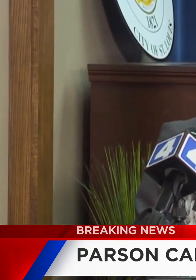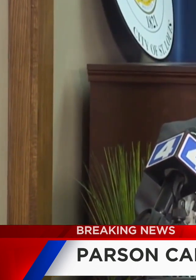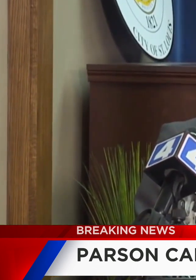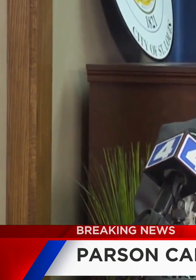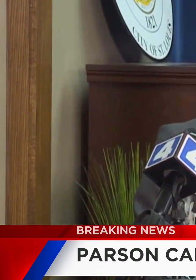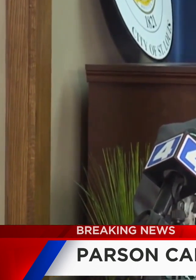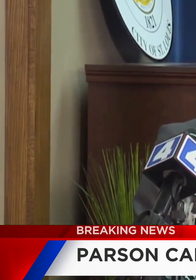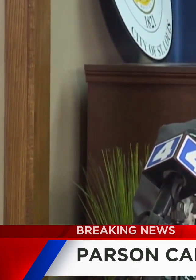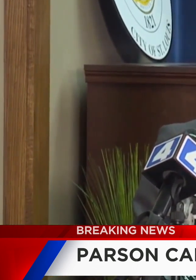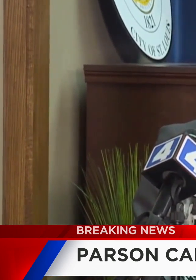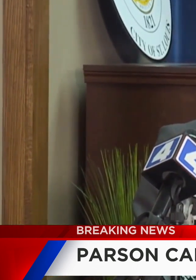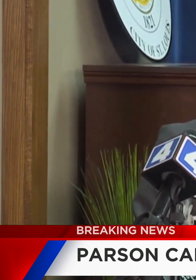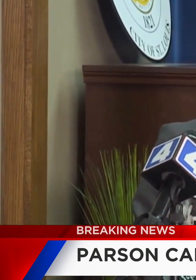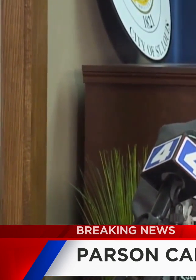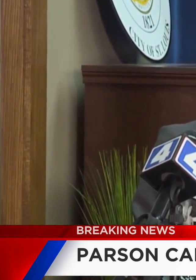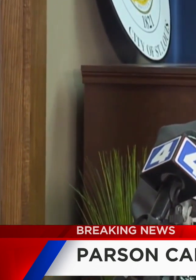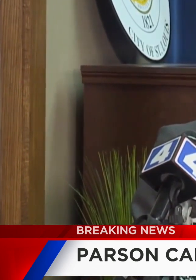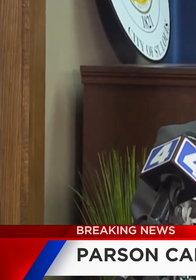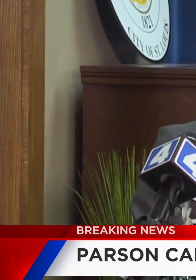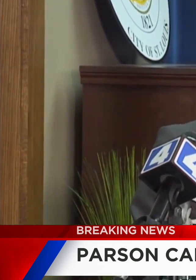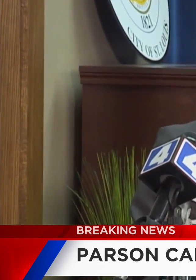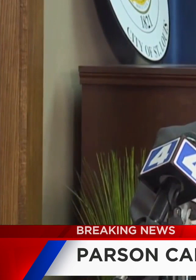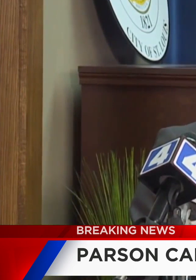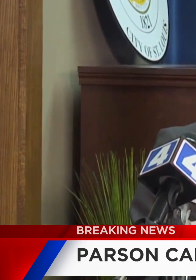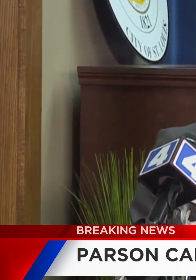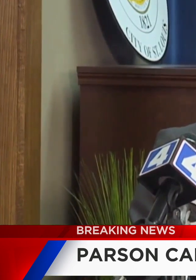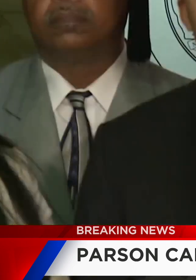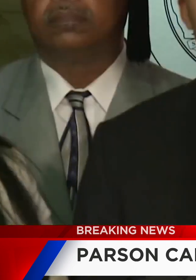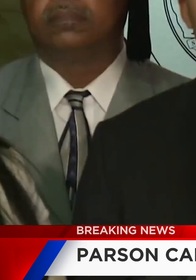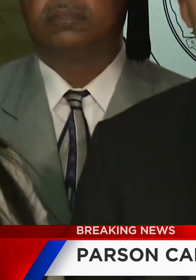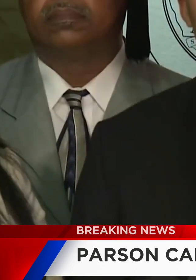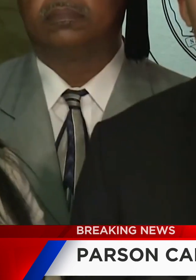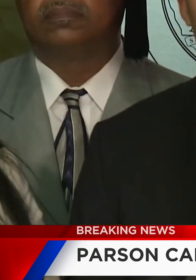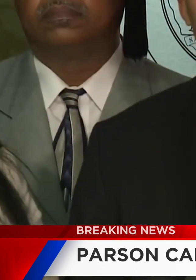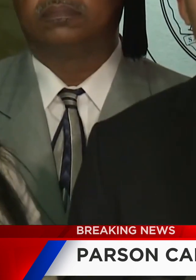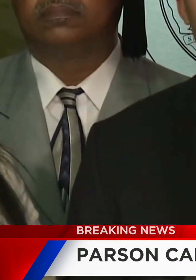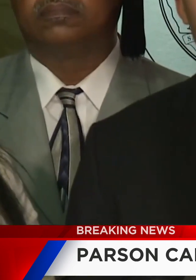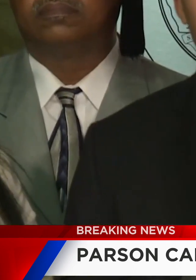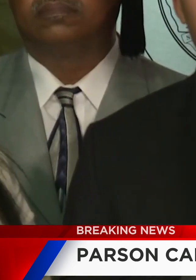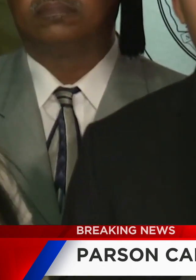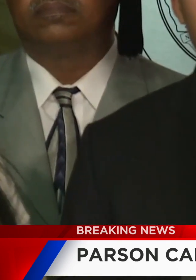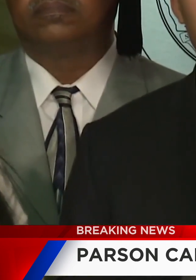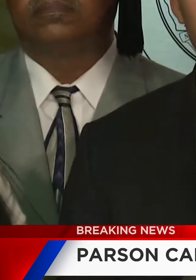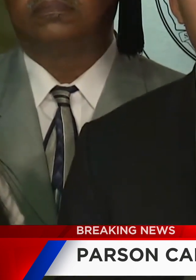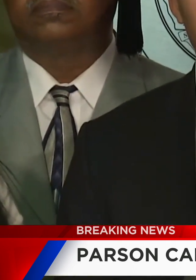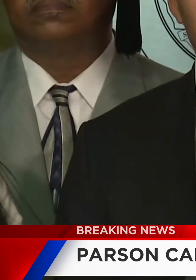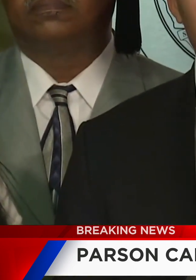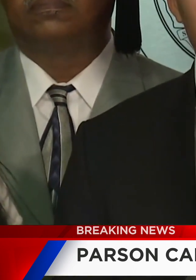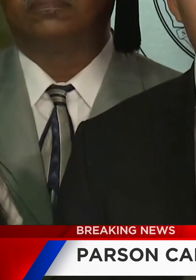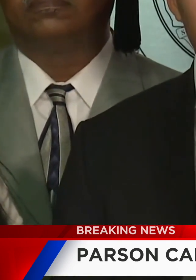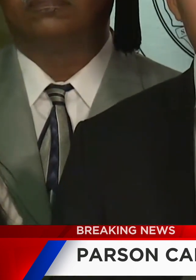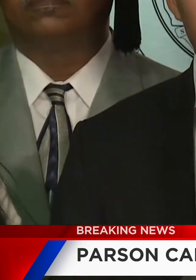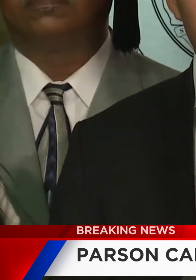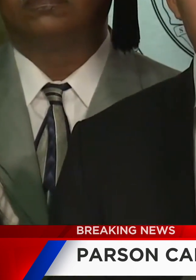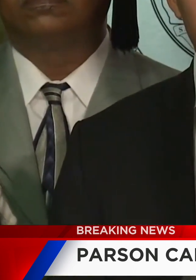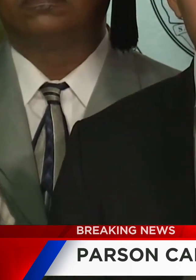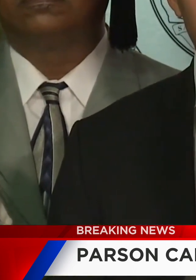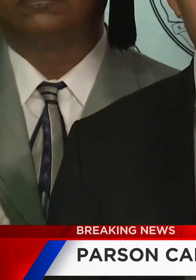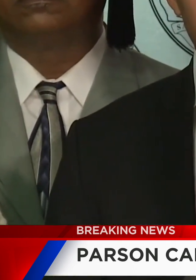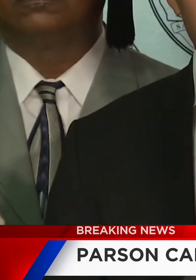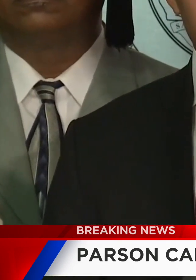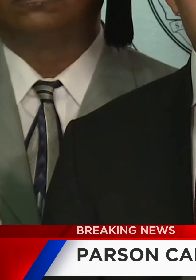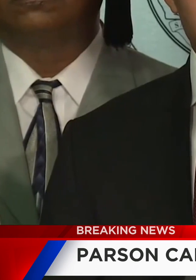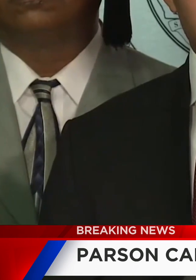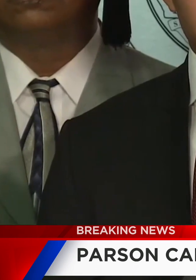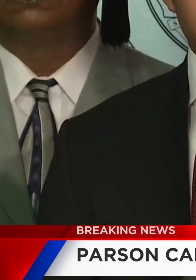balances between the Attorney General and the local prosecutors. Our proposal does not go as far